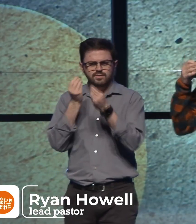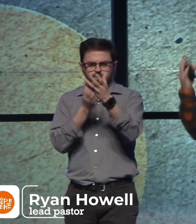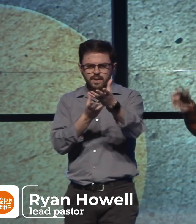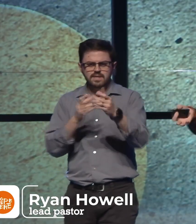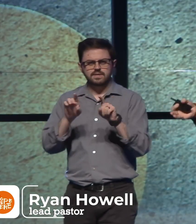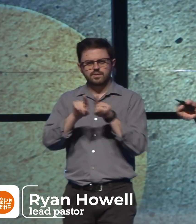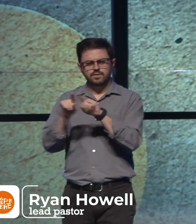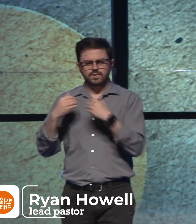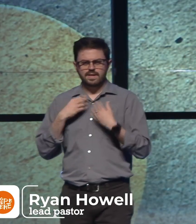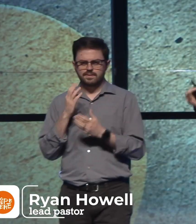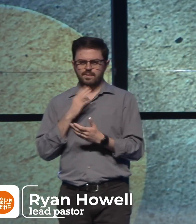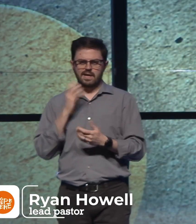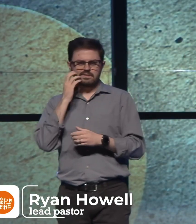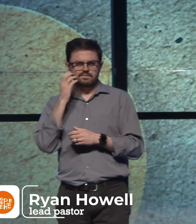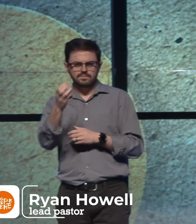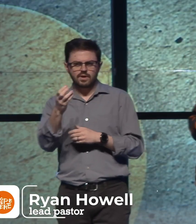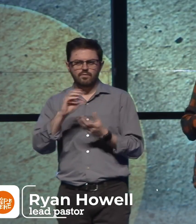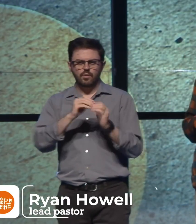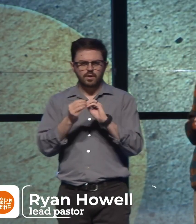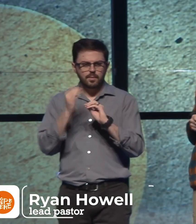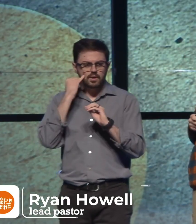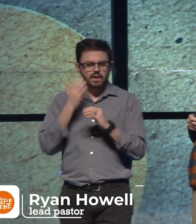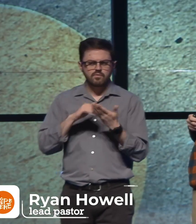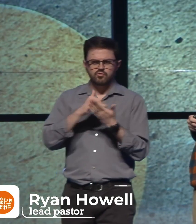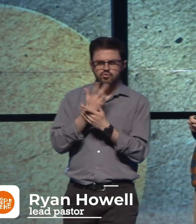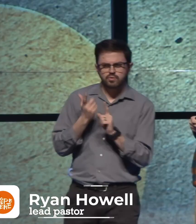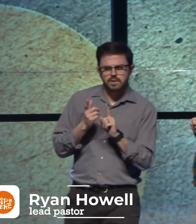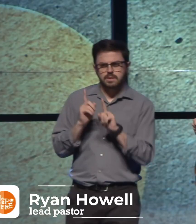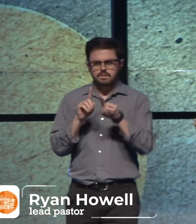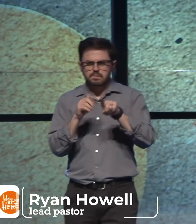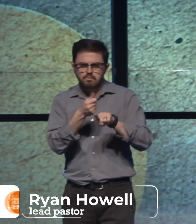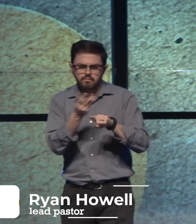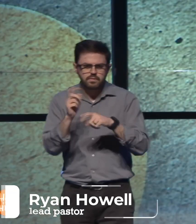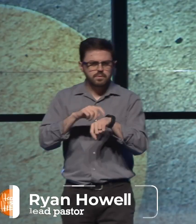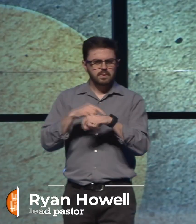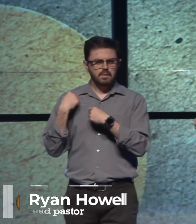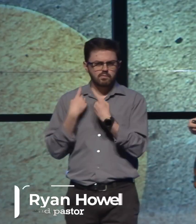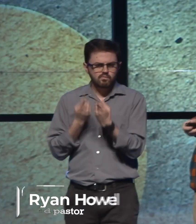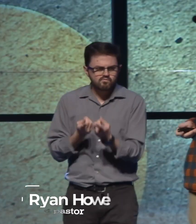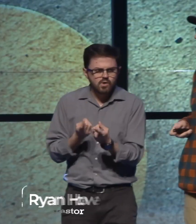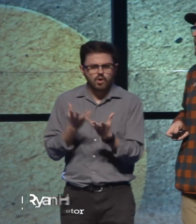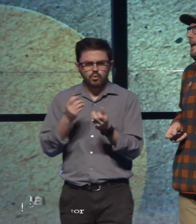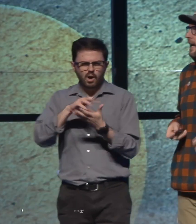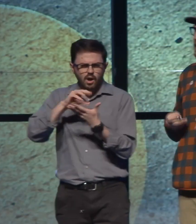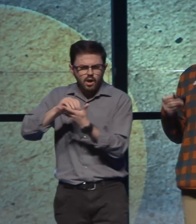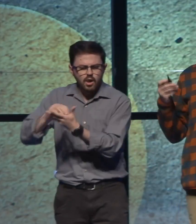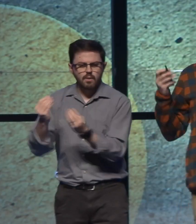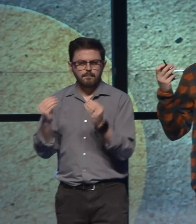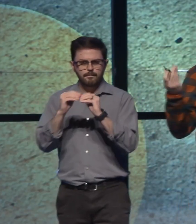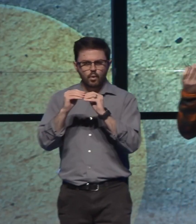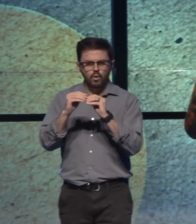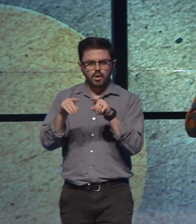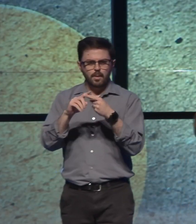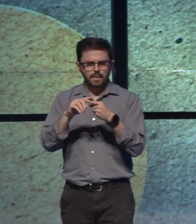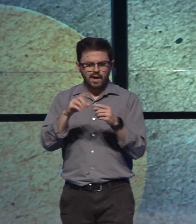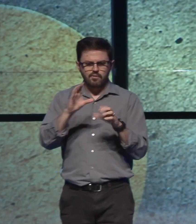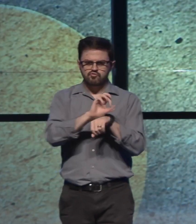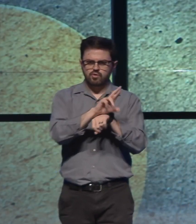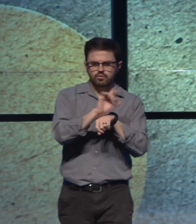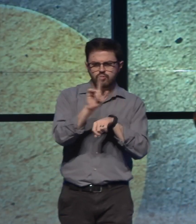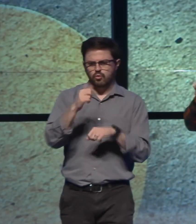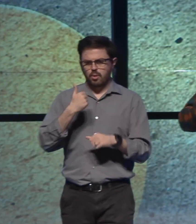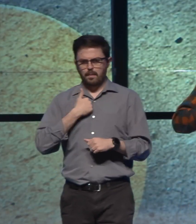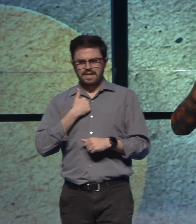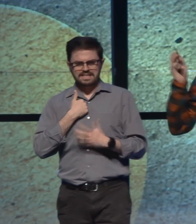of new, checking things out, maybe you've been here a few times and you'd love to learn a little bit more about this place, about myself, I'd love to get together with you. We can